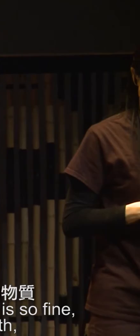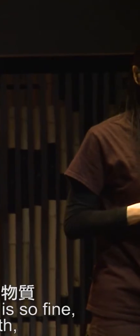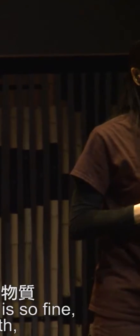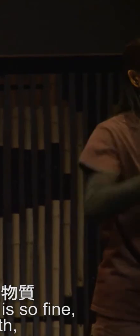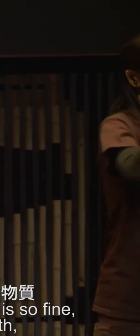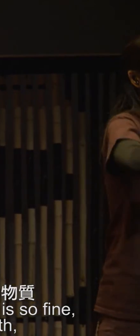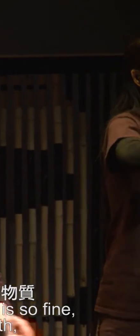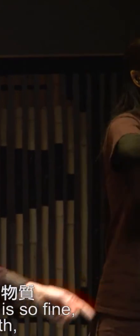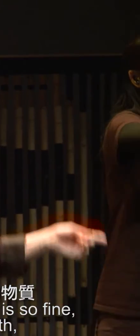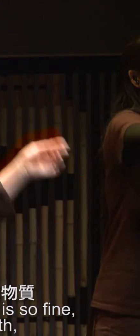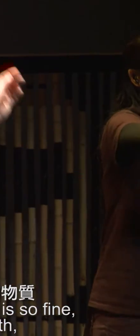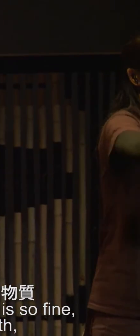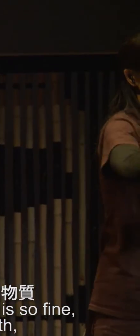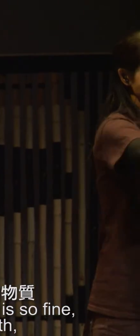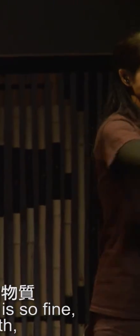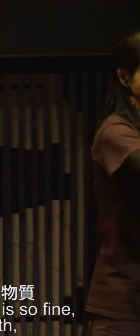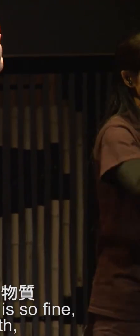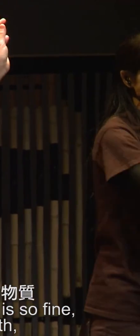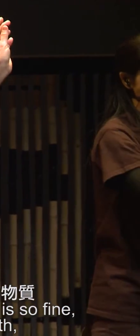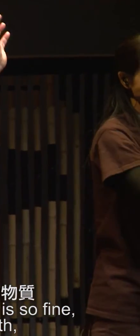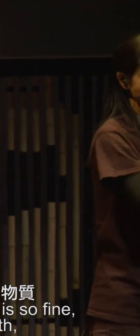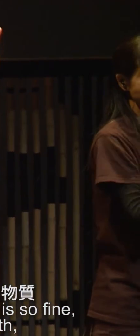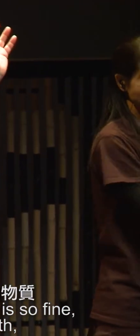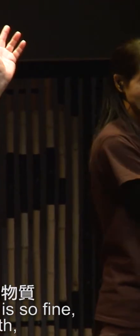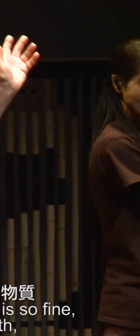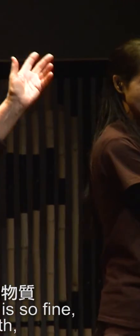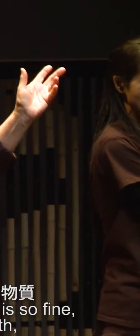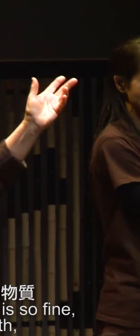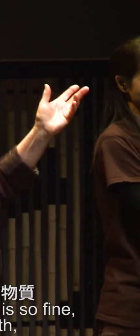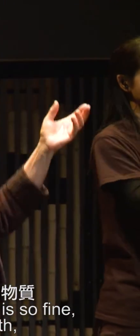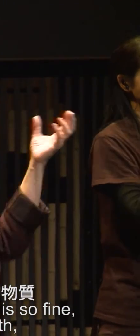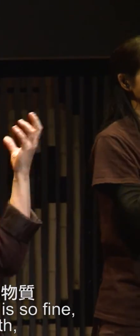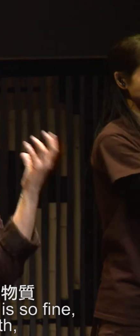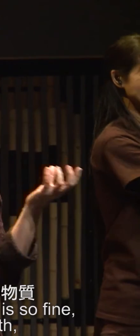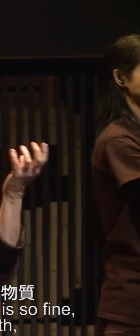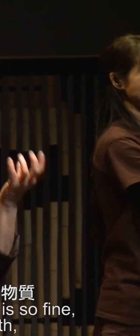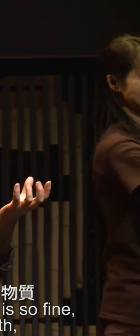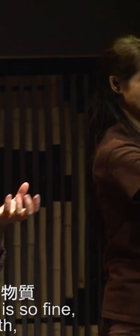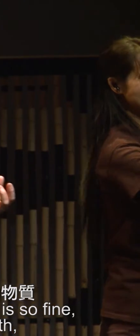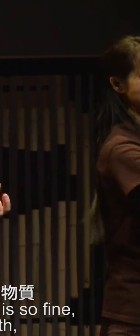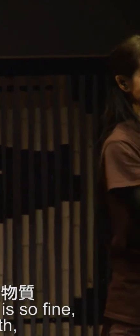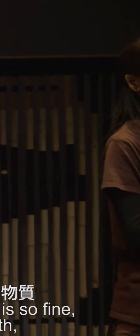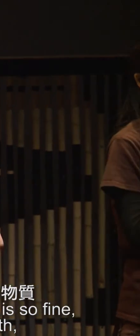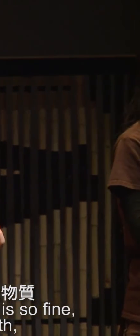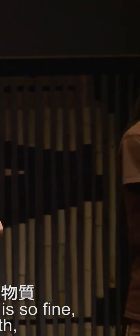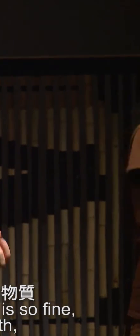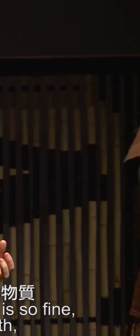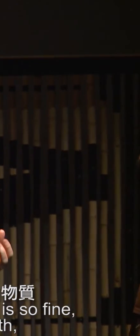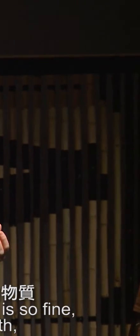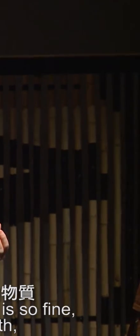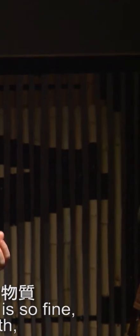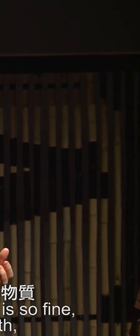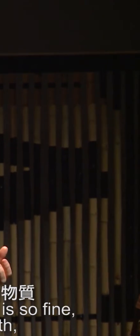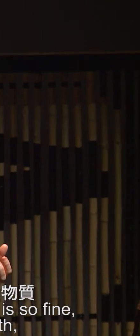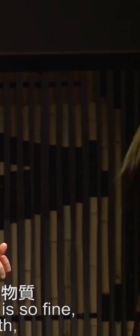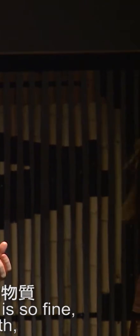where he was explaining that the light is so fine, it can't get into the dense